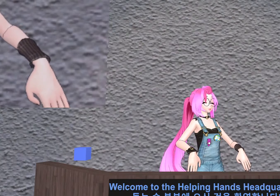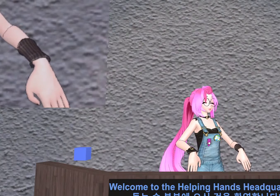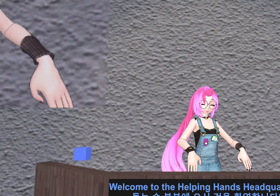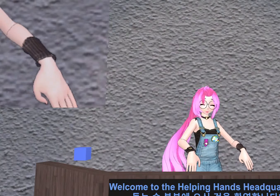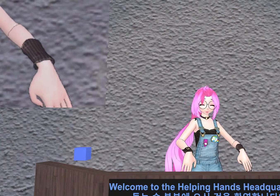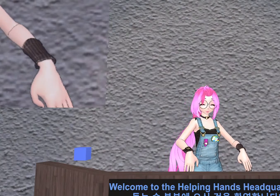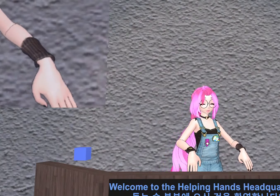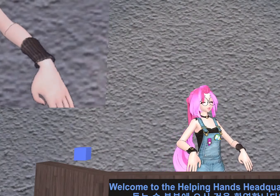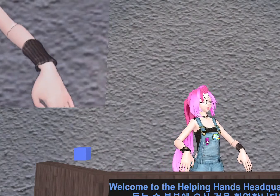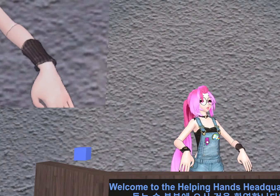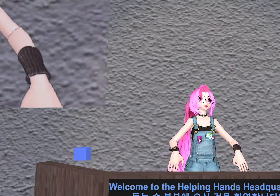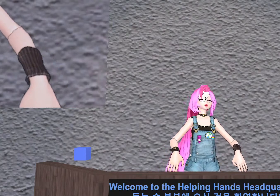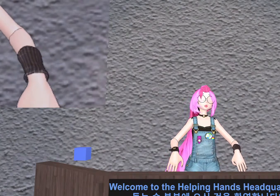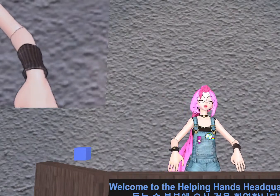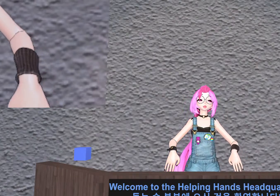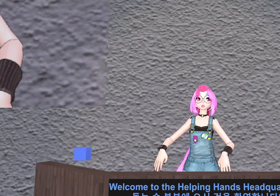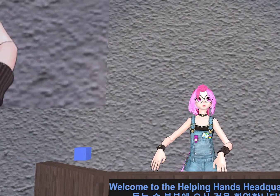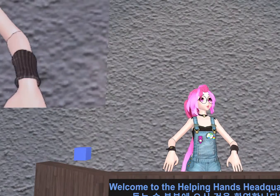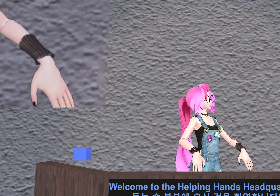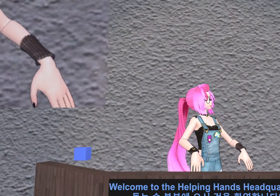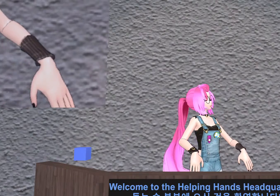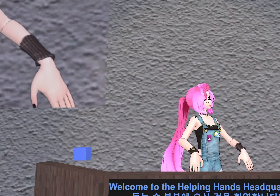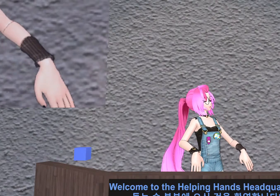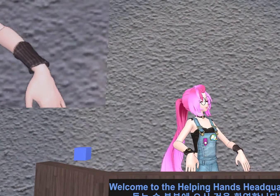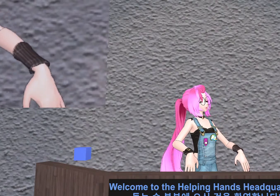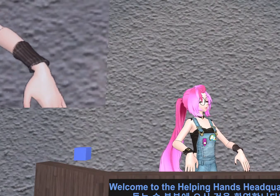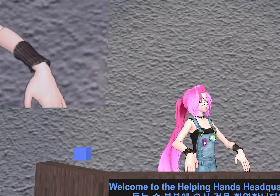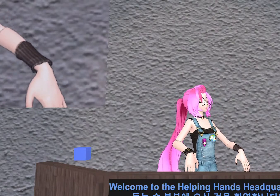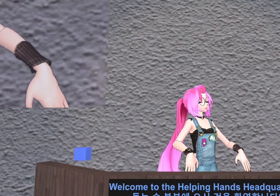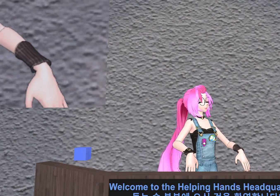road? Then you would clarify that, man.